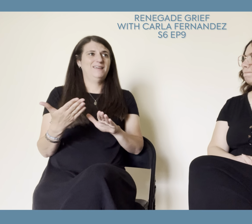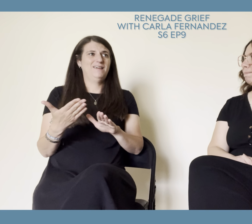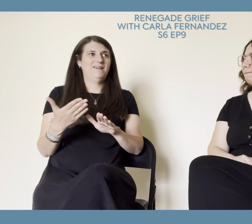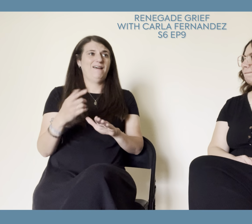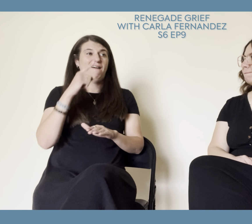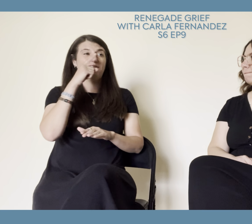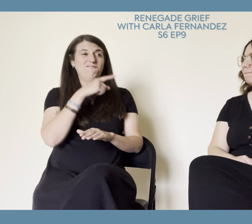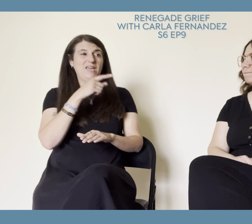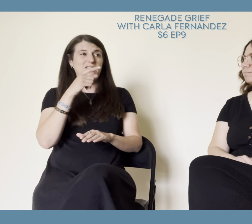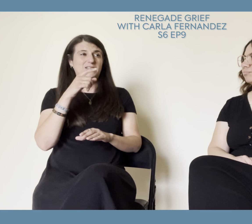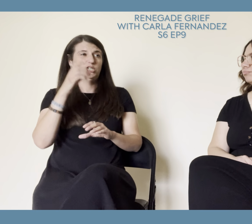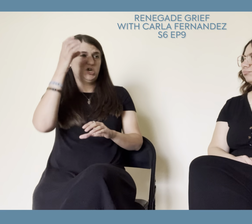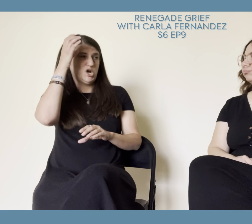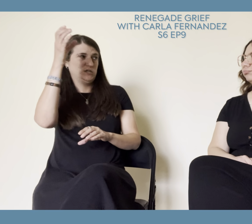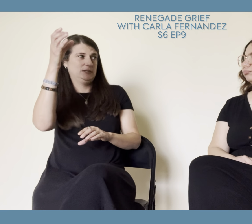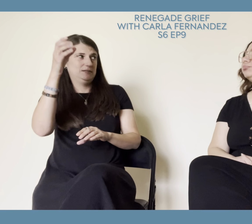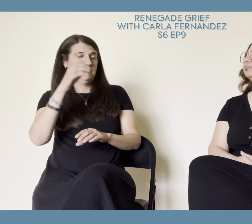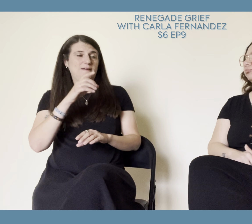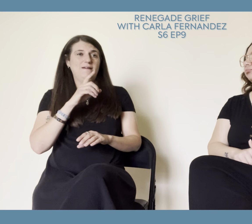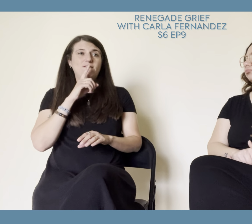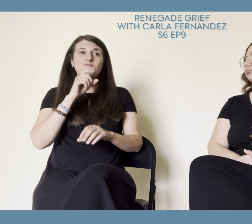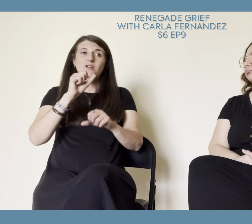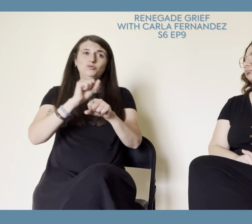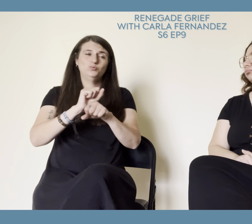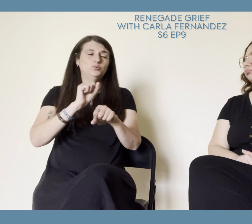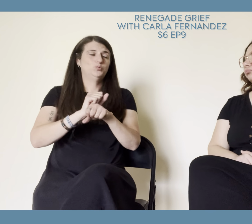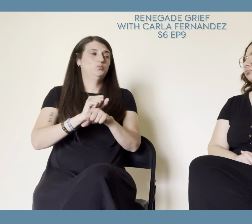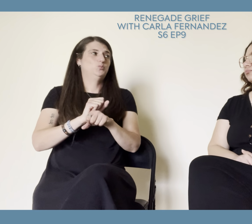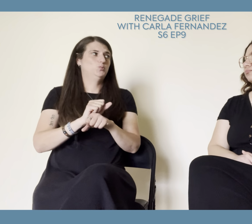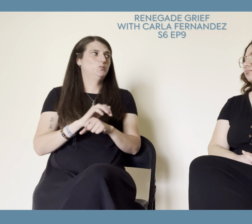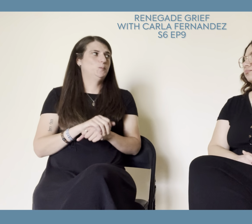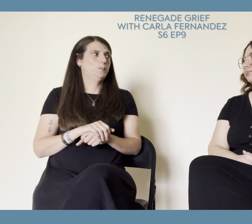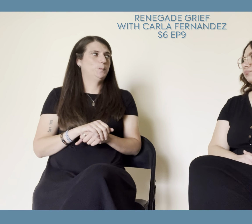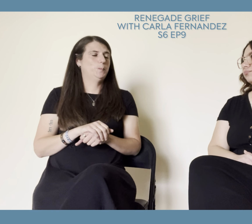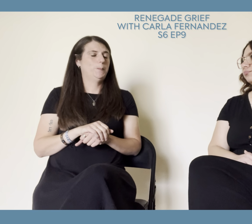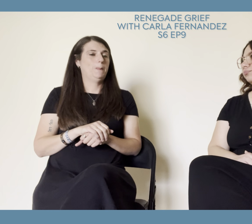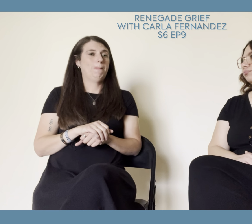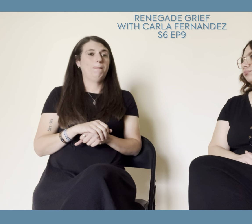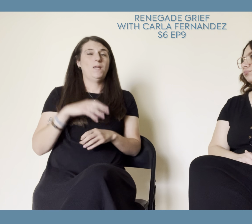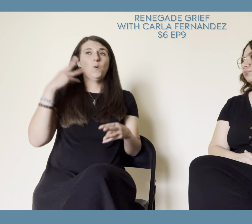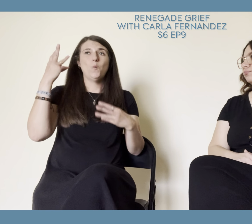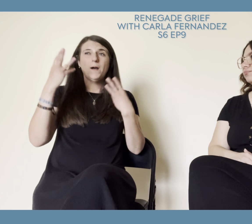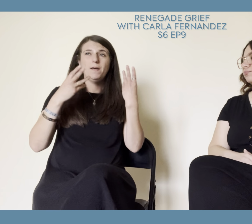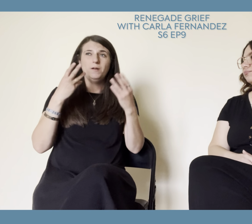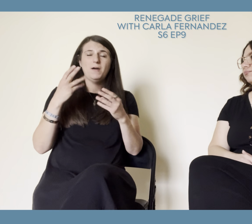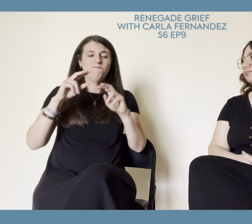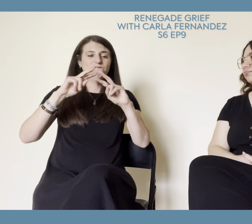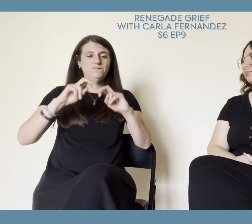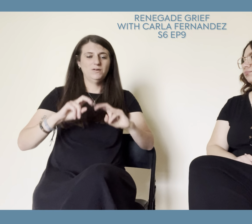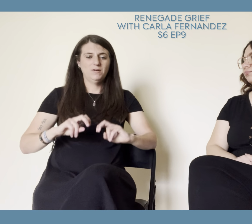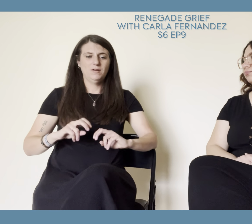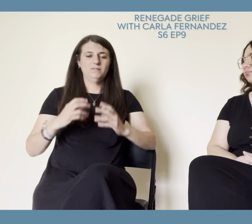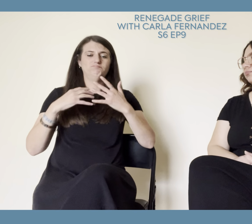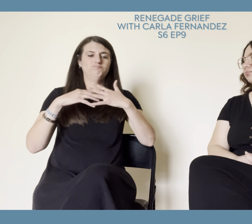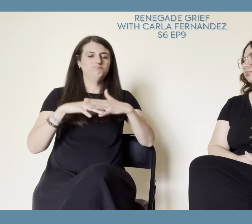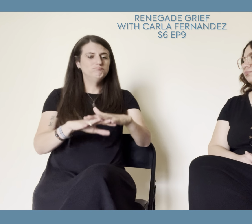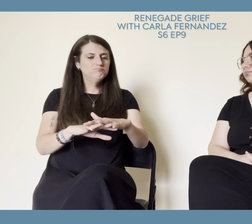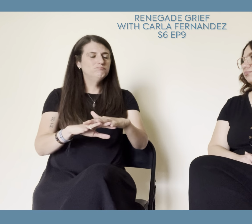It's a very lived ticking clock. And there's something to me wild about computing that, about integrating that, about how does